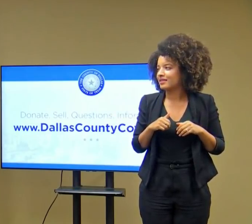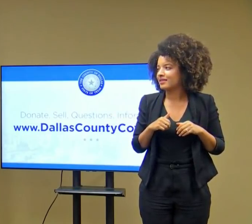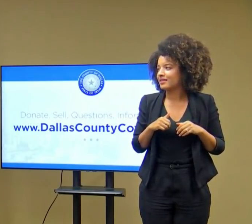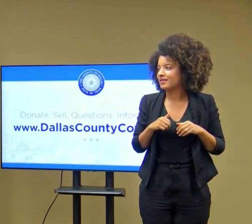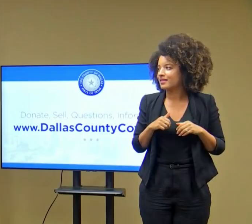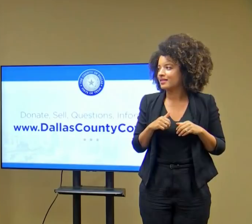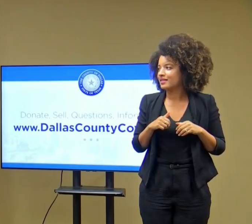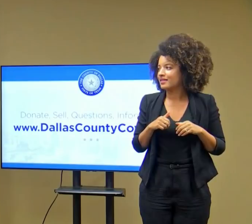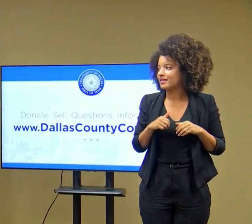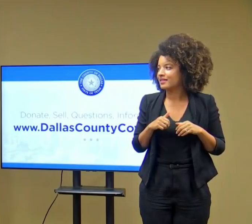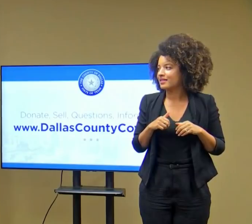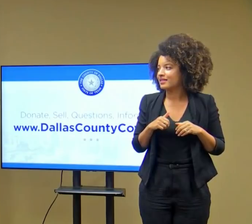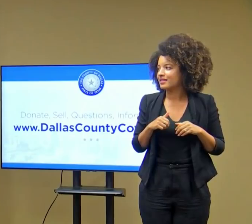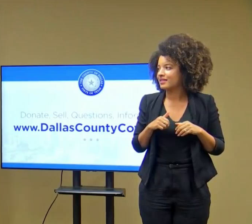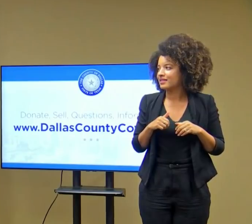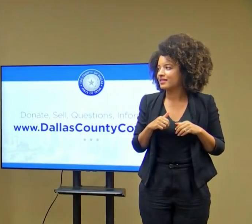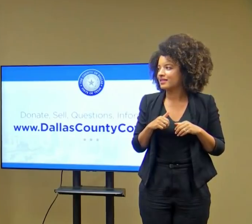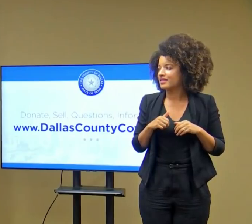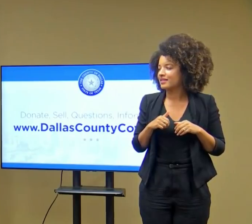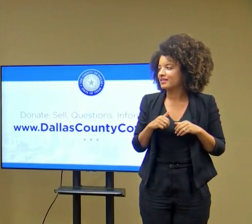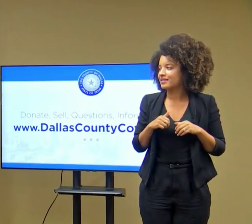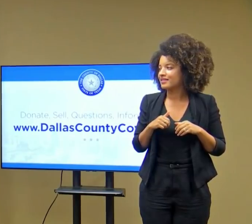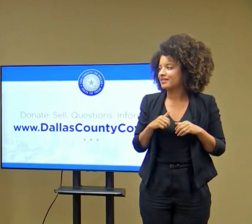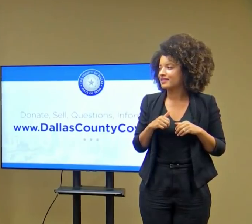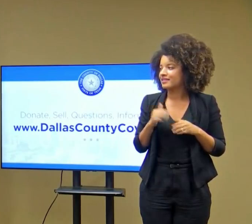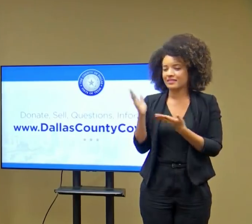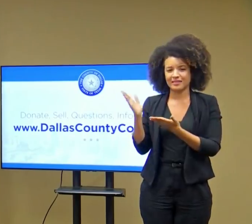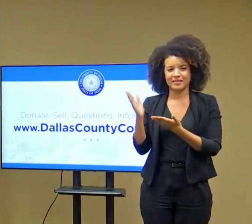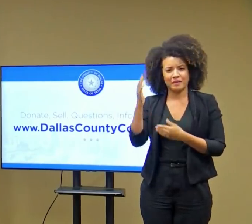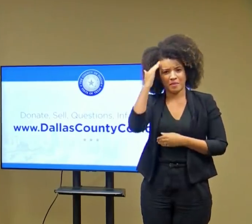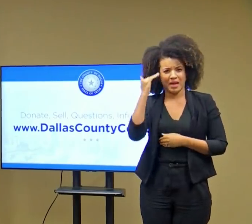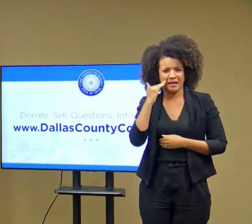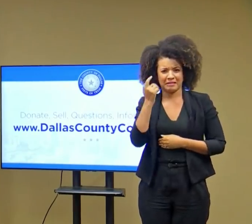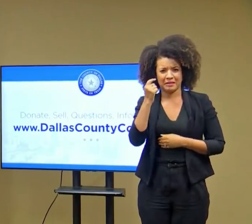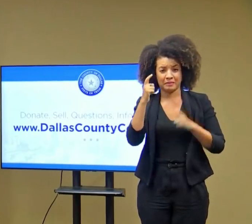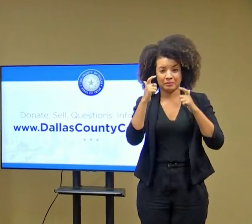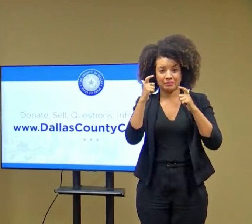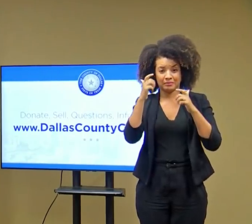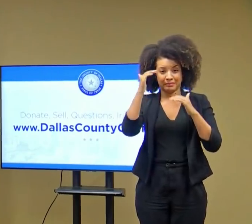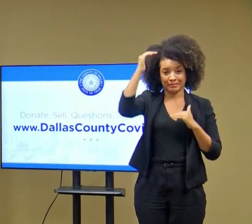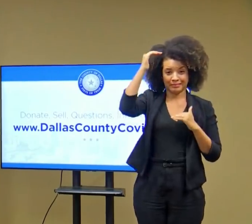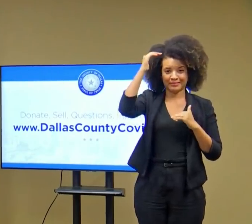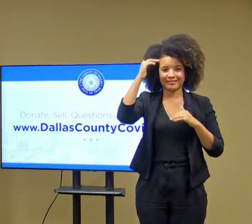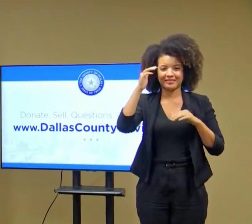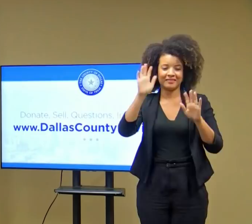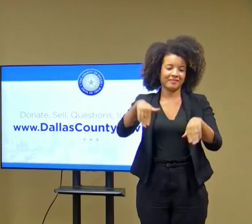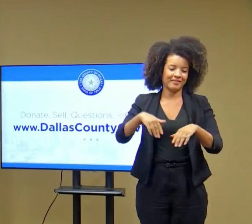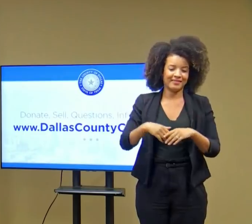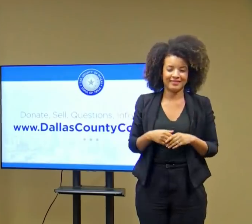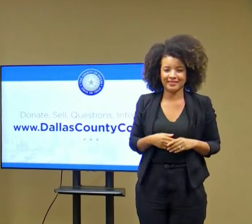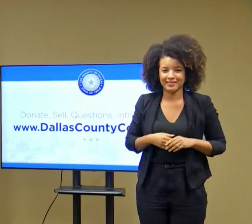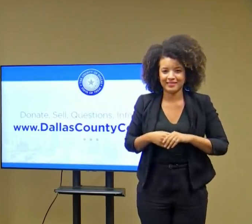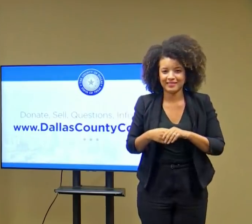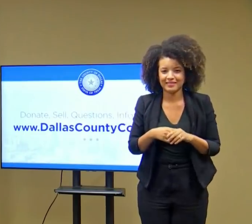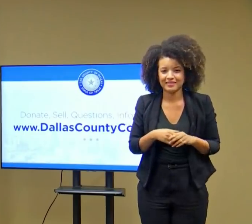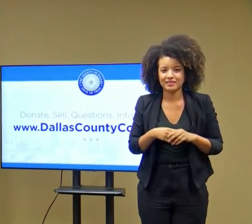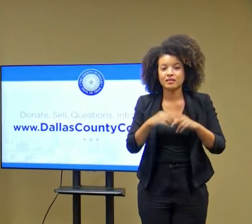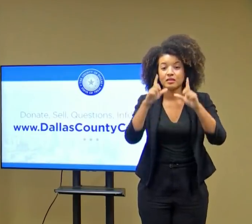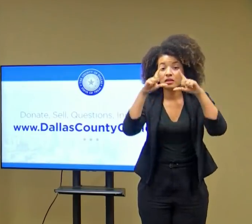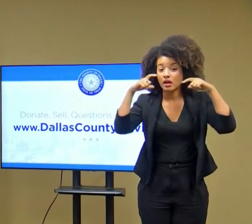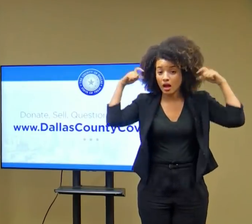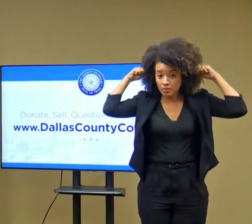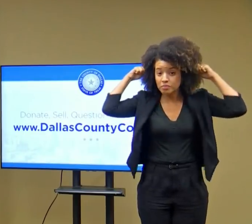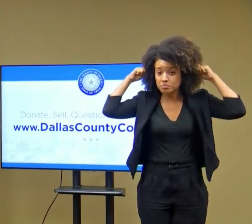thing, you stick it on here. Well, my head's a little big for this one, but at any rate, You stick it on